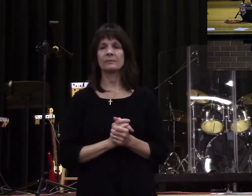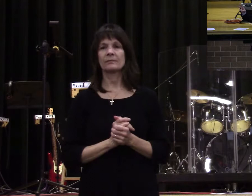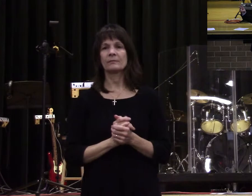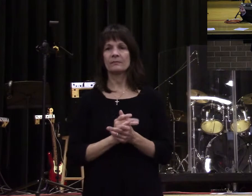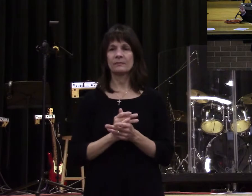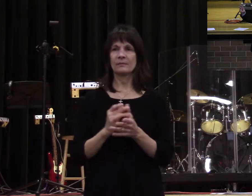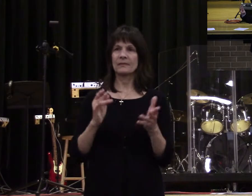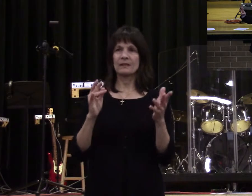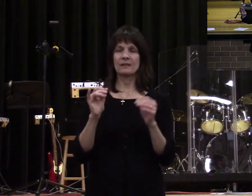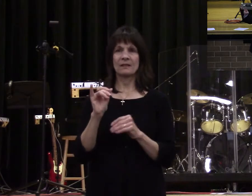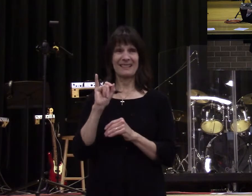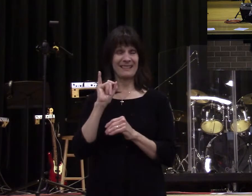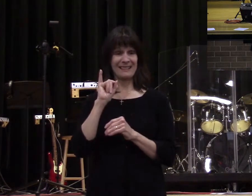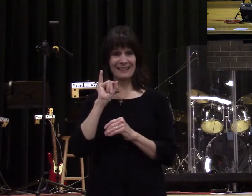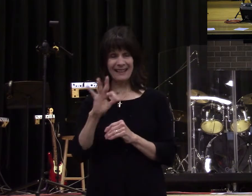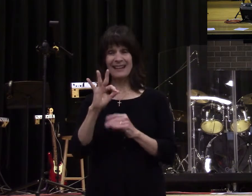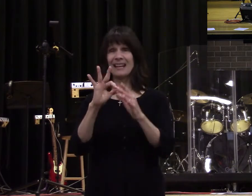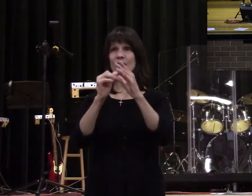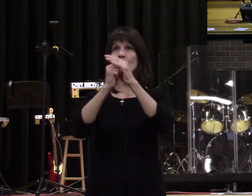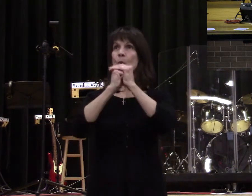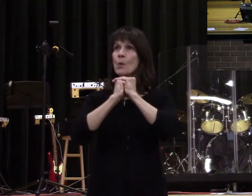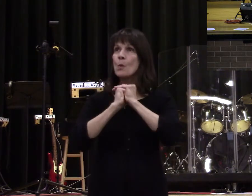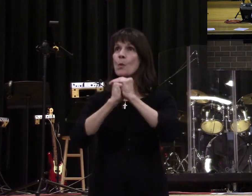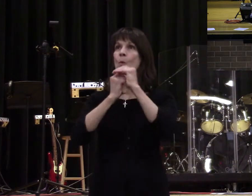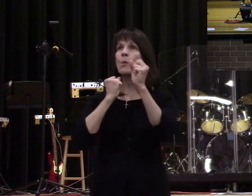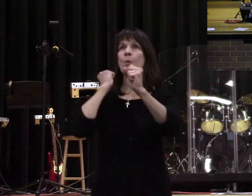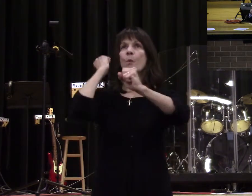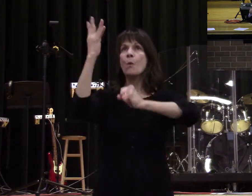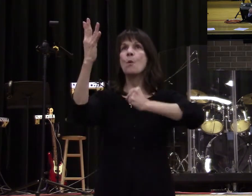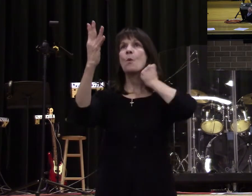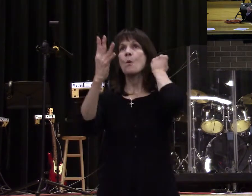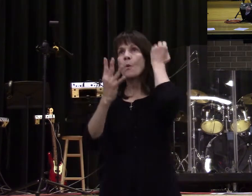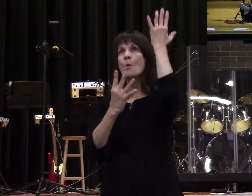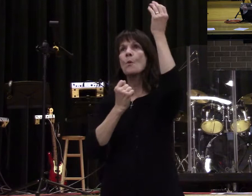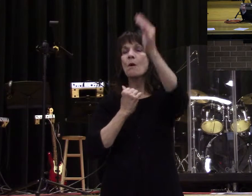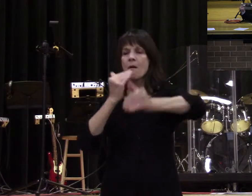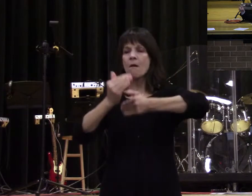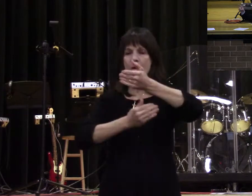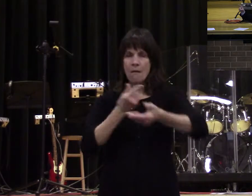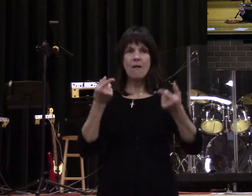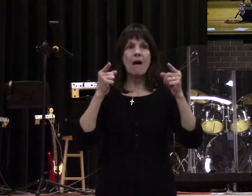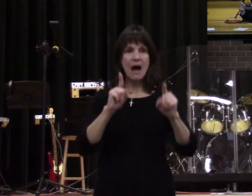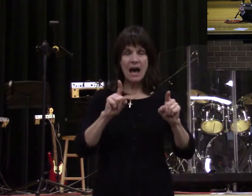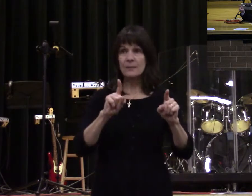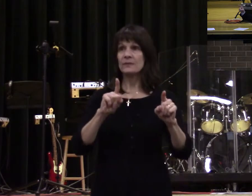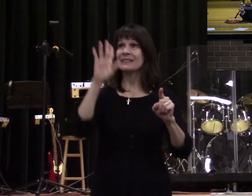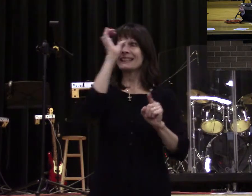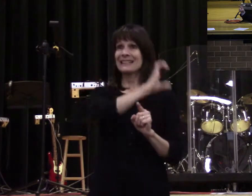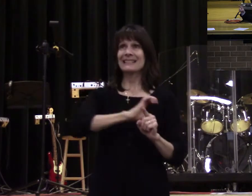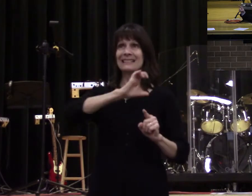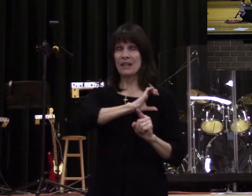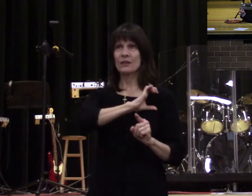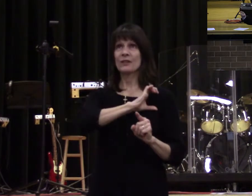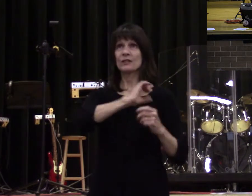more. And as the second truth is, as you see God more, you have more to worship about.